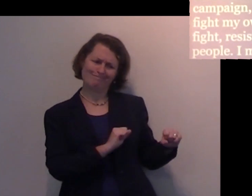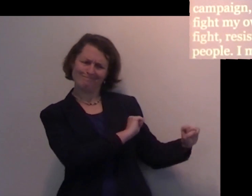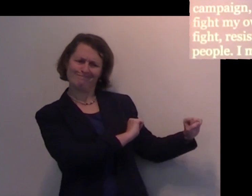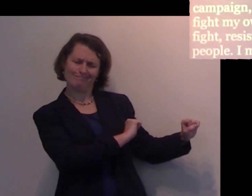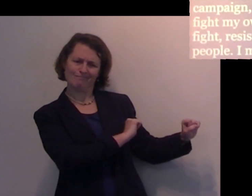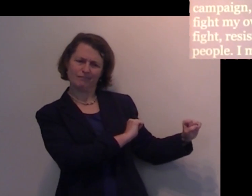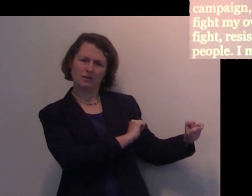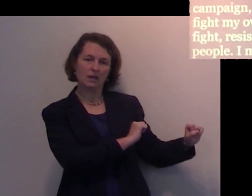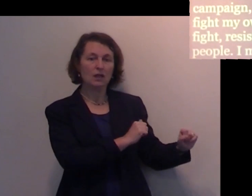Support Christian people.